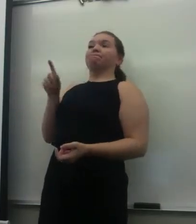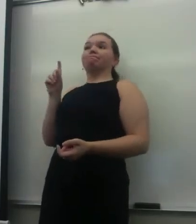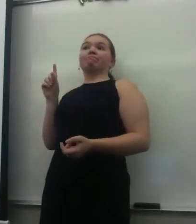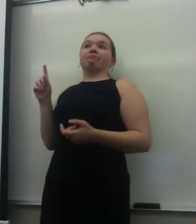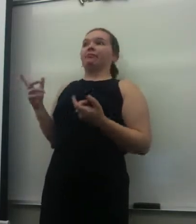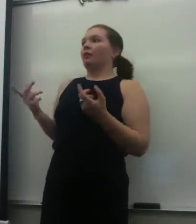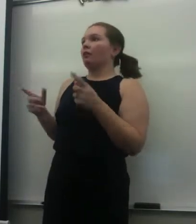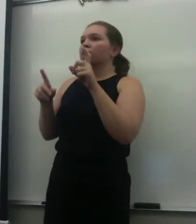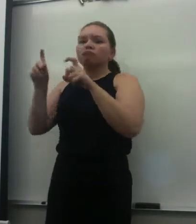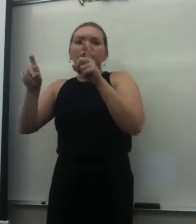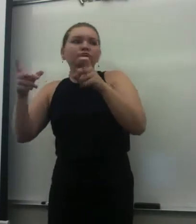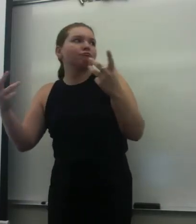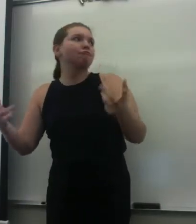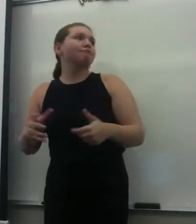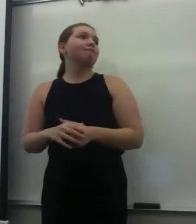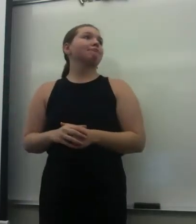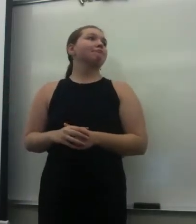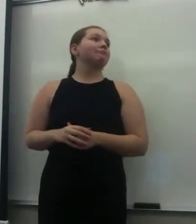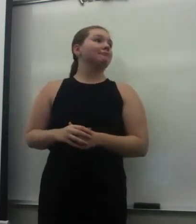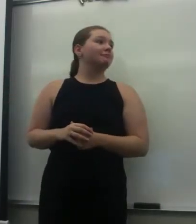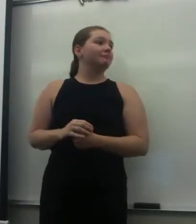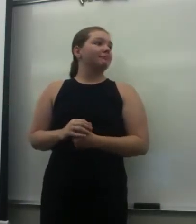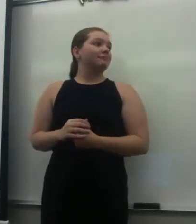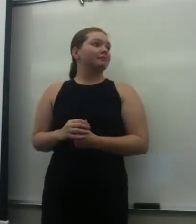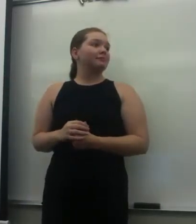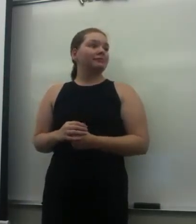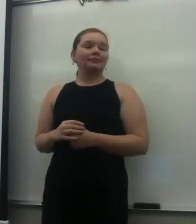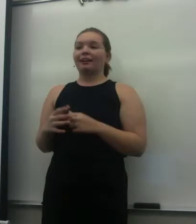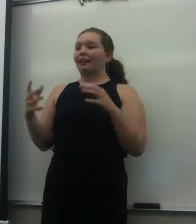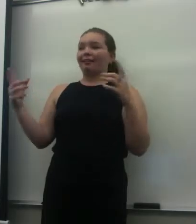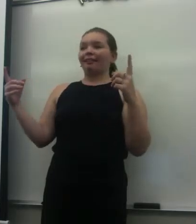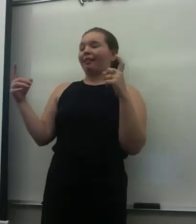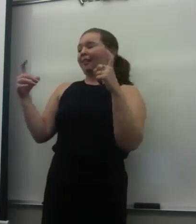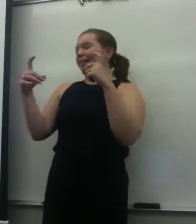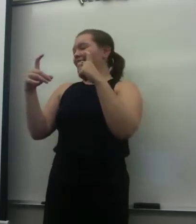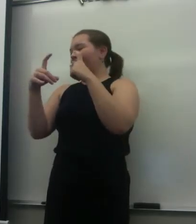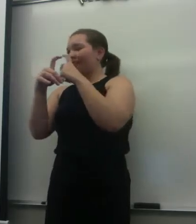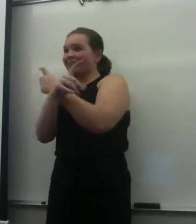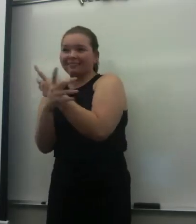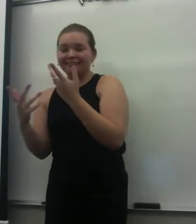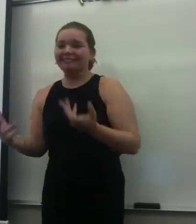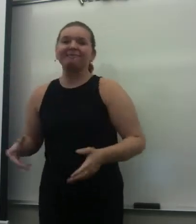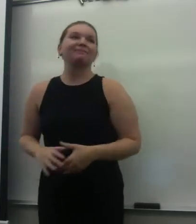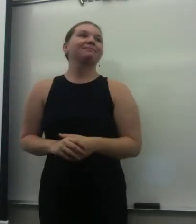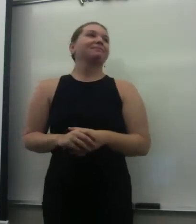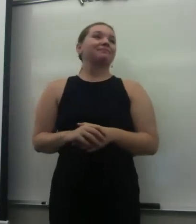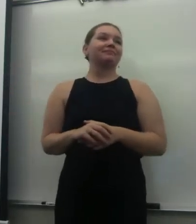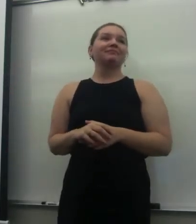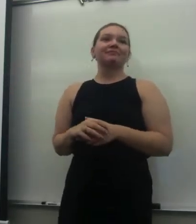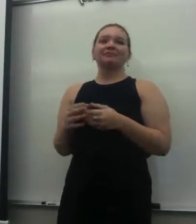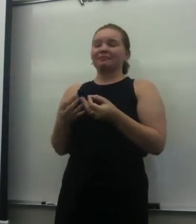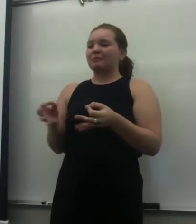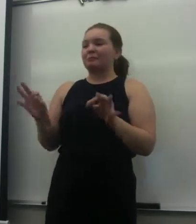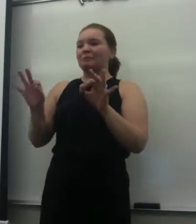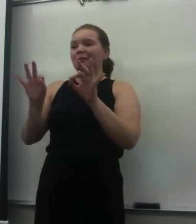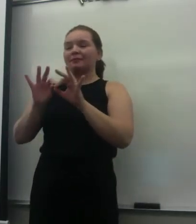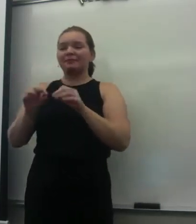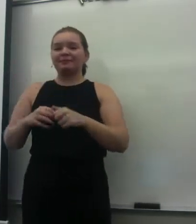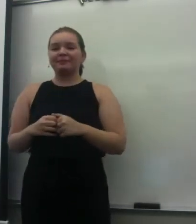being asked, and it's chaos in a courtroom. So it is very important to make sure your